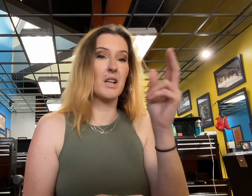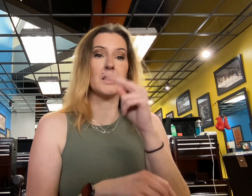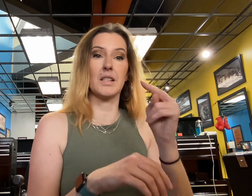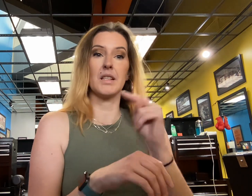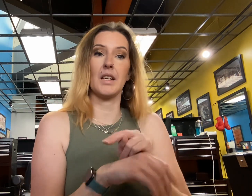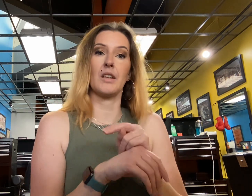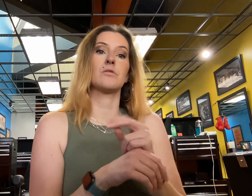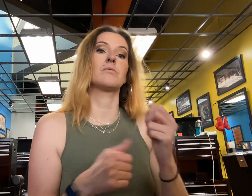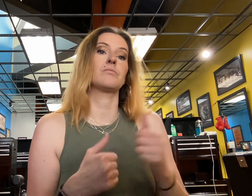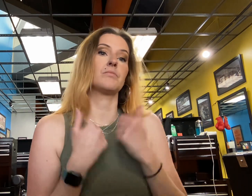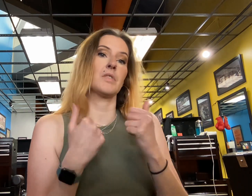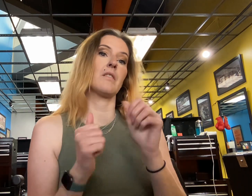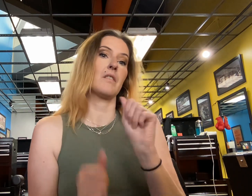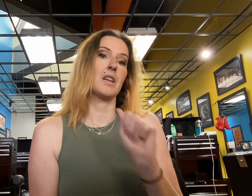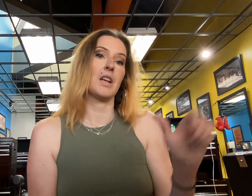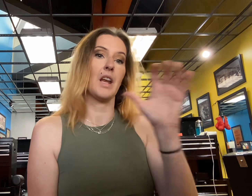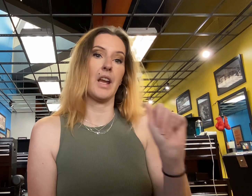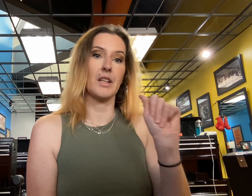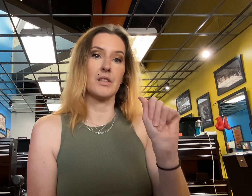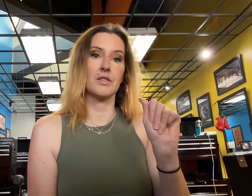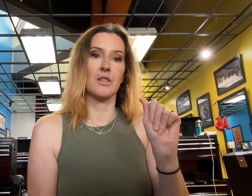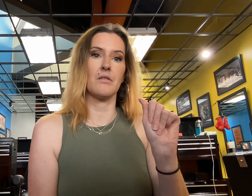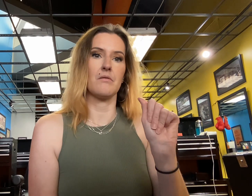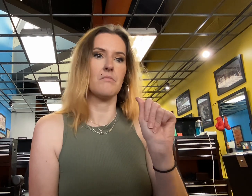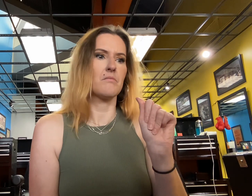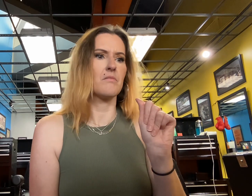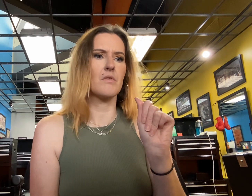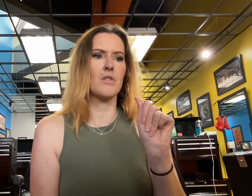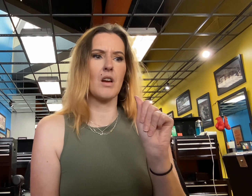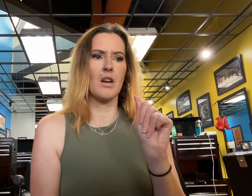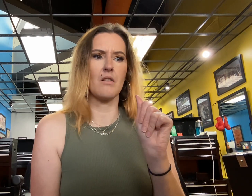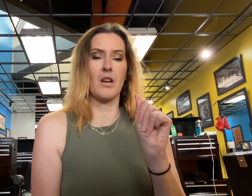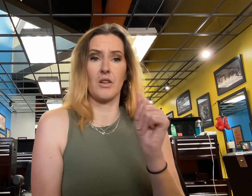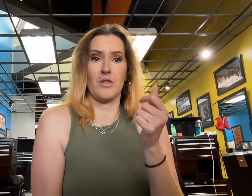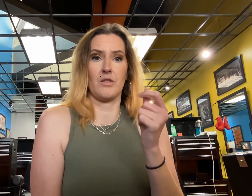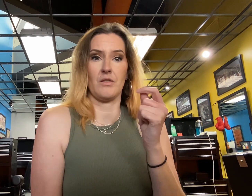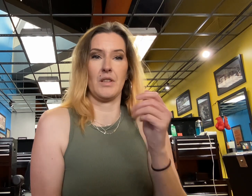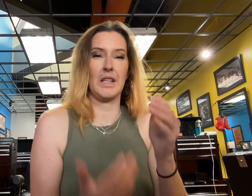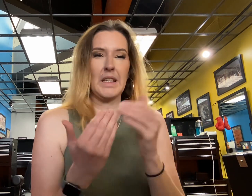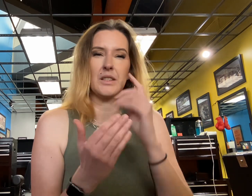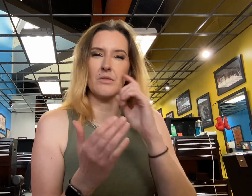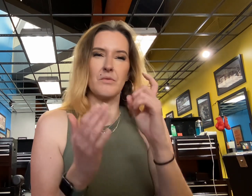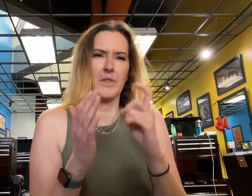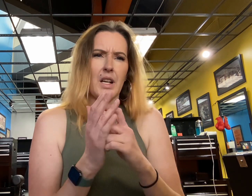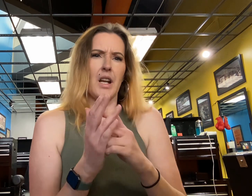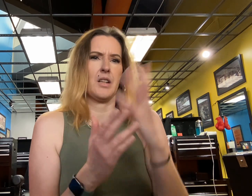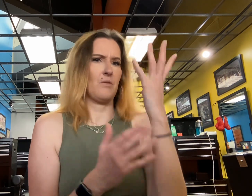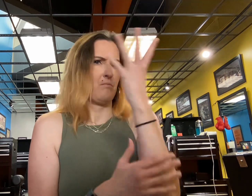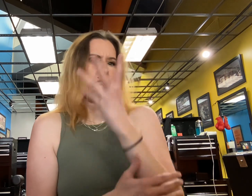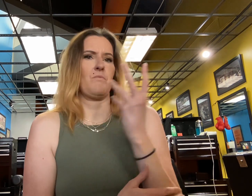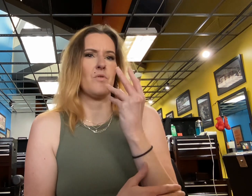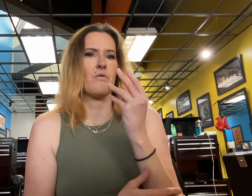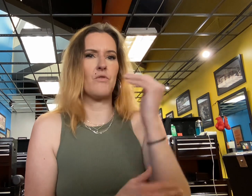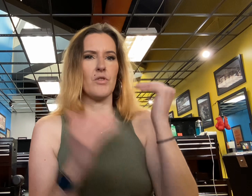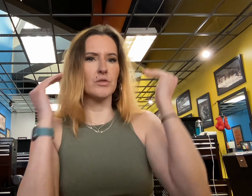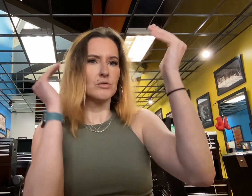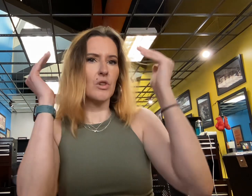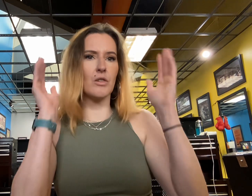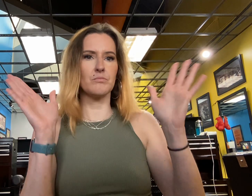spotted wings with a bright red underwing. They're super easy to recognize. And on some level, harmless. They don't sting or